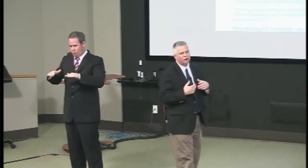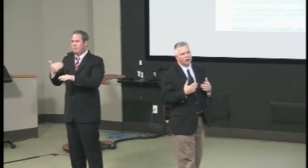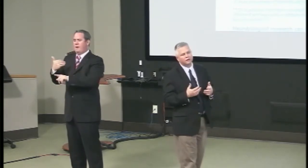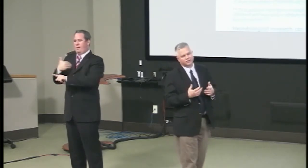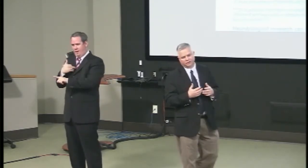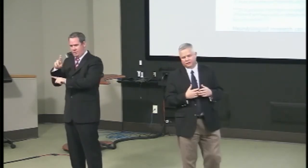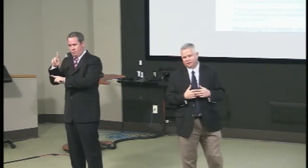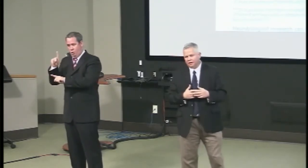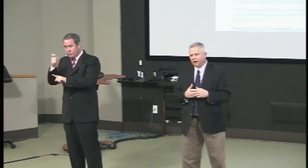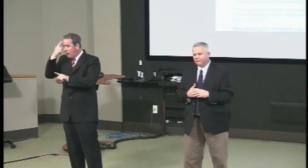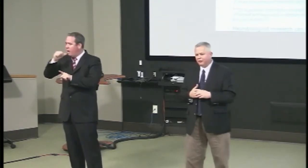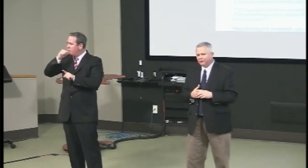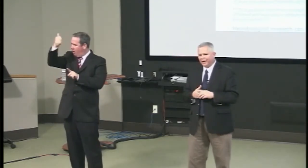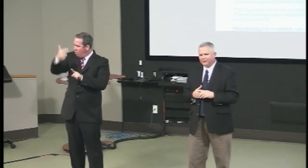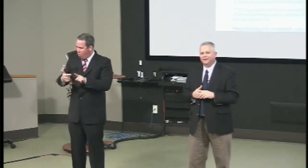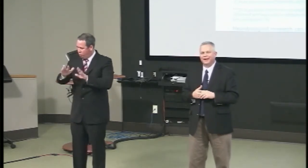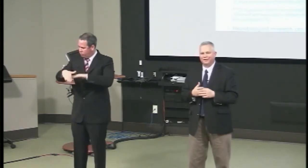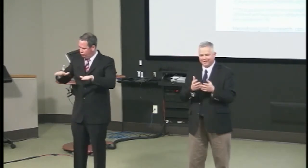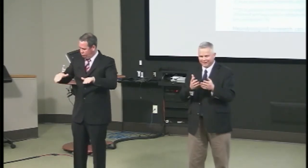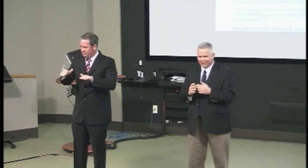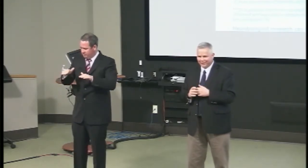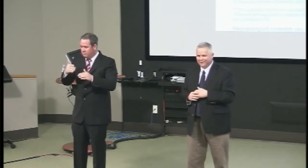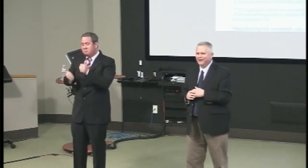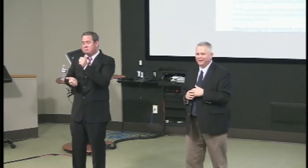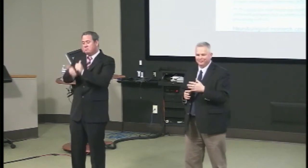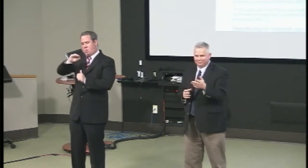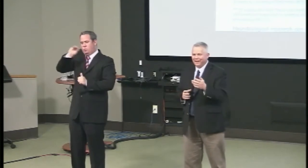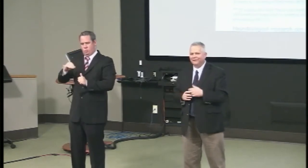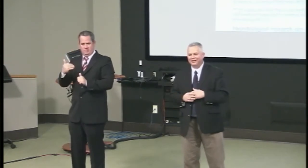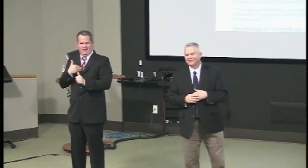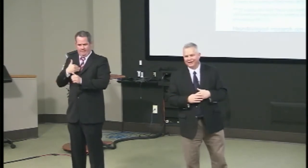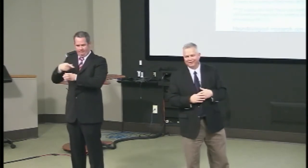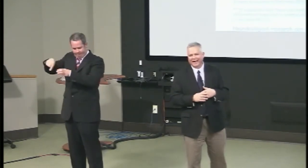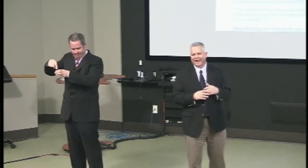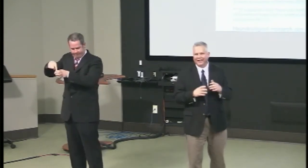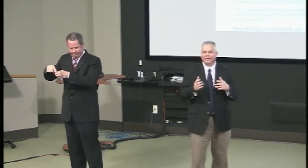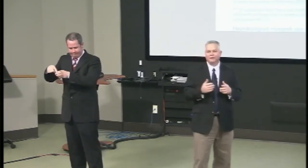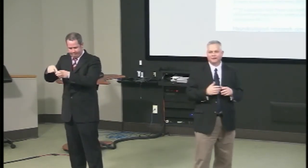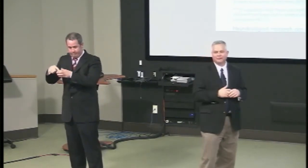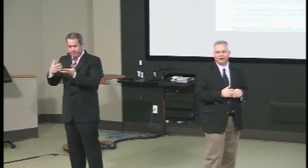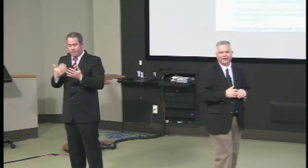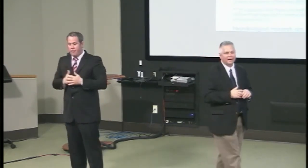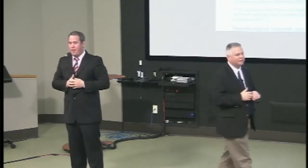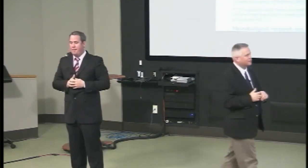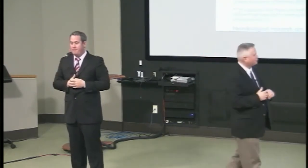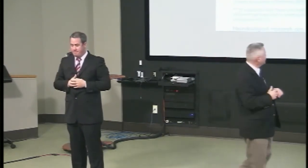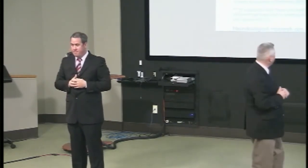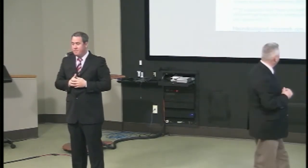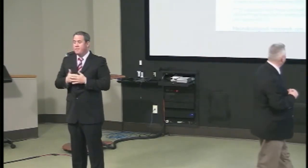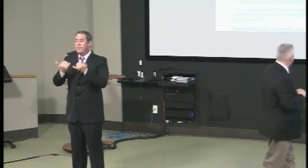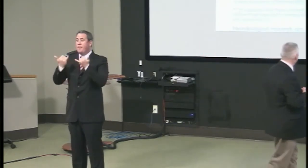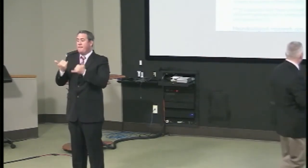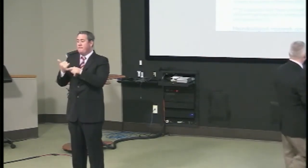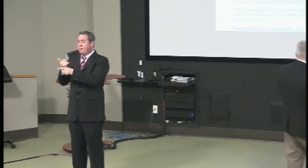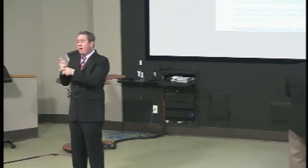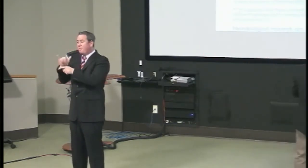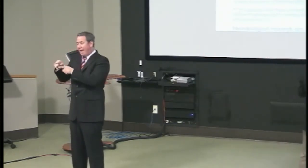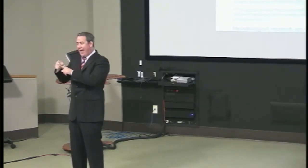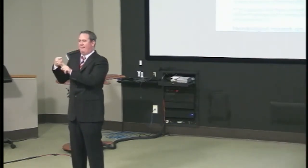underlying causes of phonological deficits? Well, many of us, Guinevere and I and others, have gone after this for a lot of